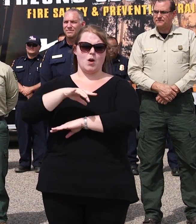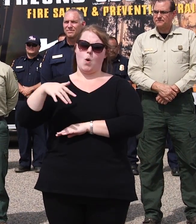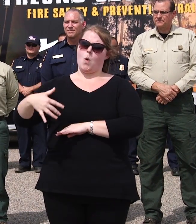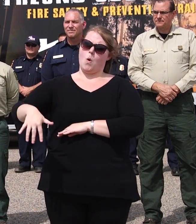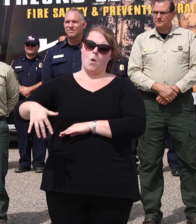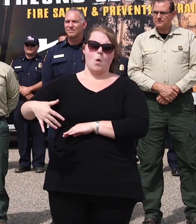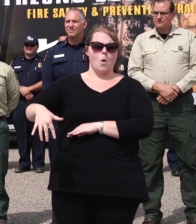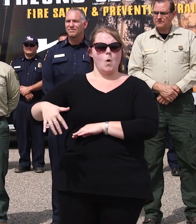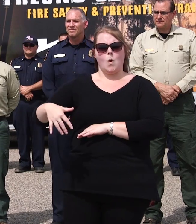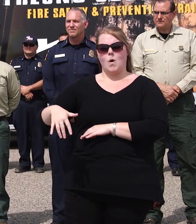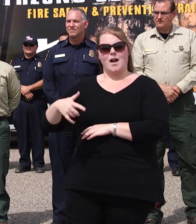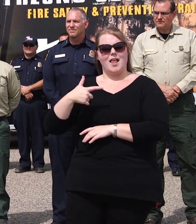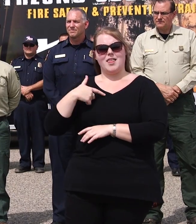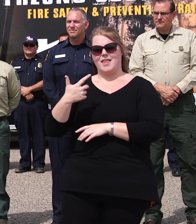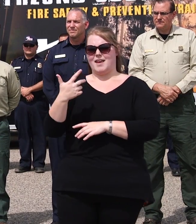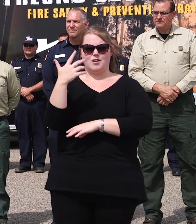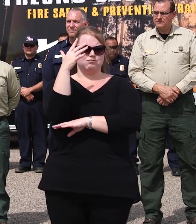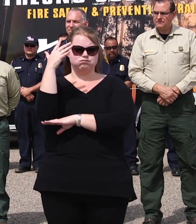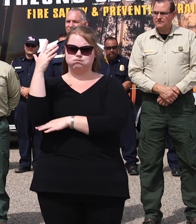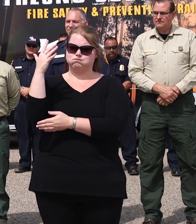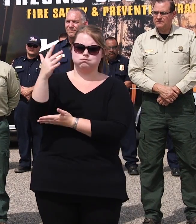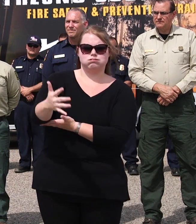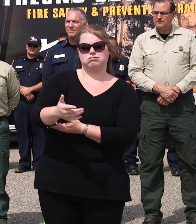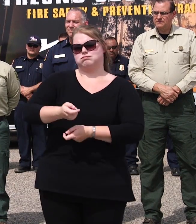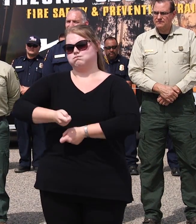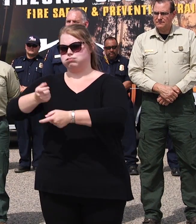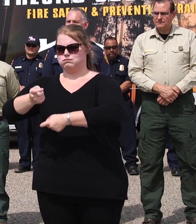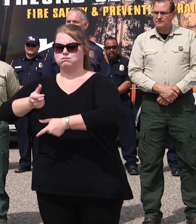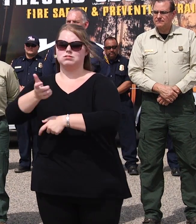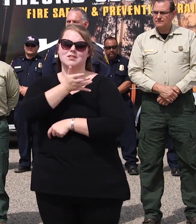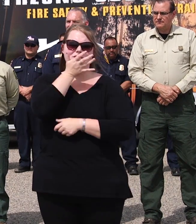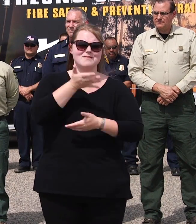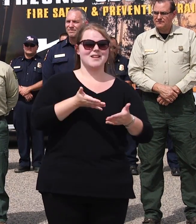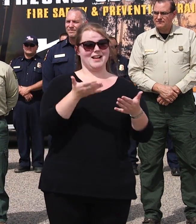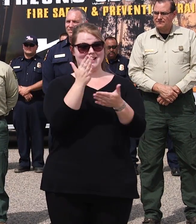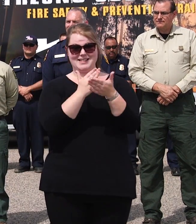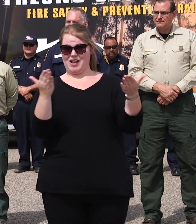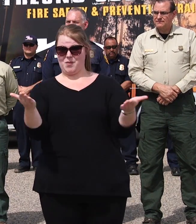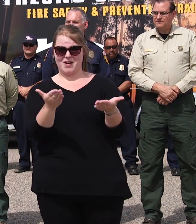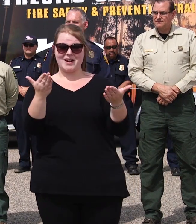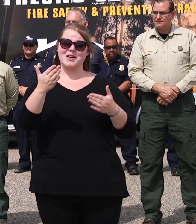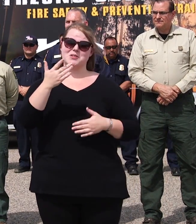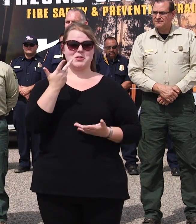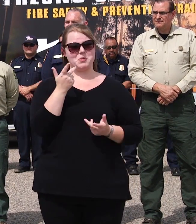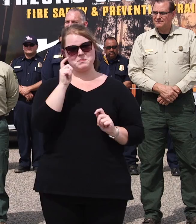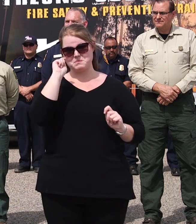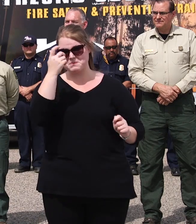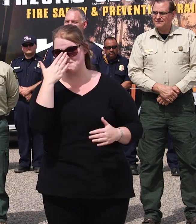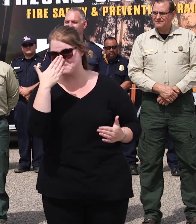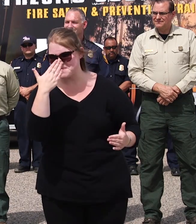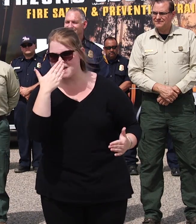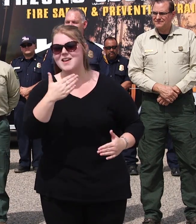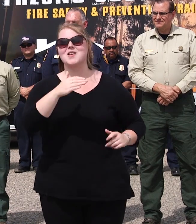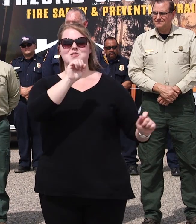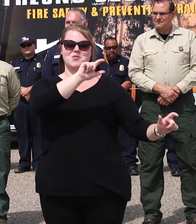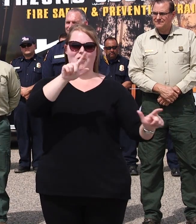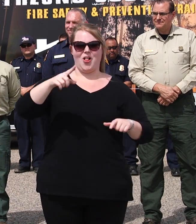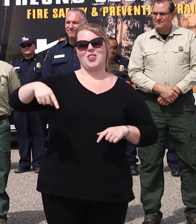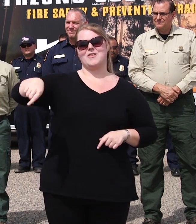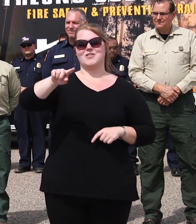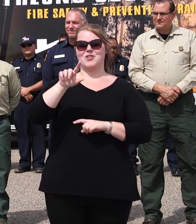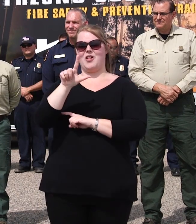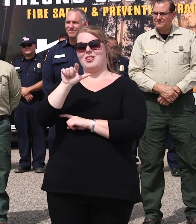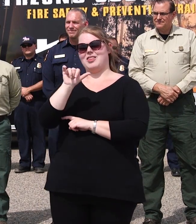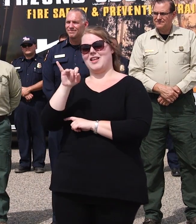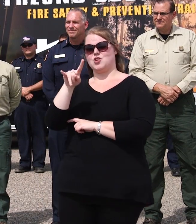and dying fell and buck and dead and dying trees. Some of them are here in the audience. I want to my hard hats off to Latoya Owens